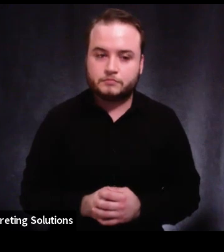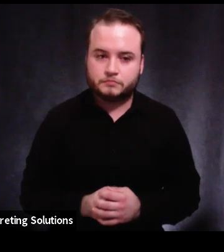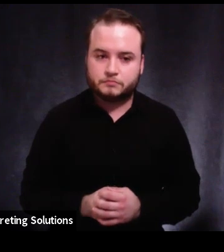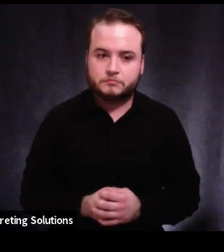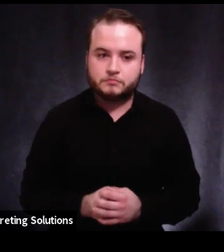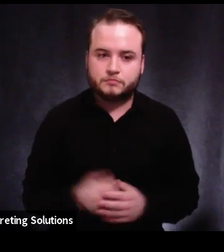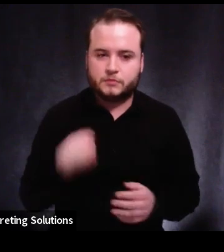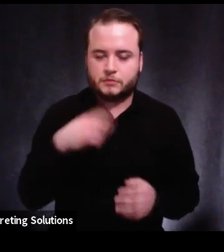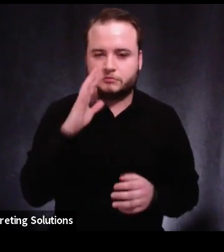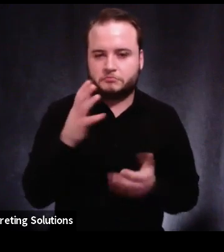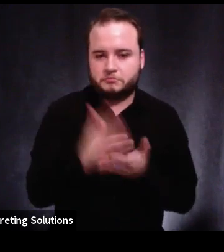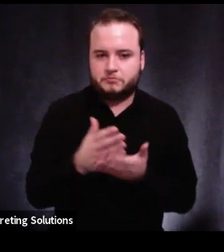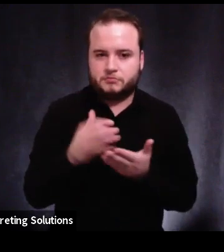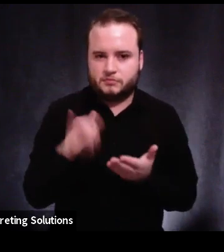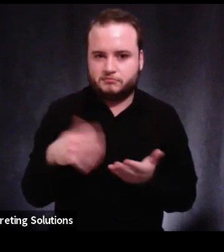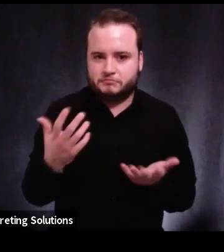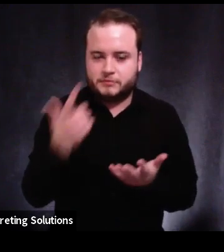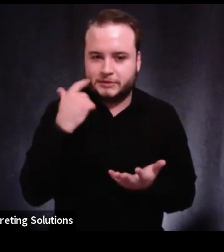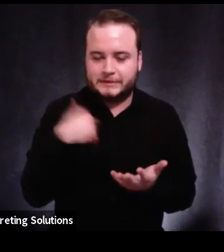Operator, we have time for one more question.